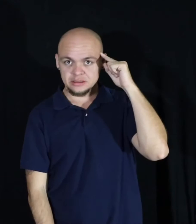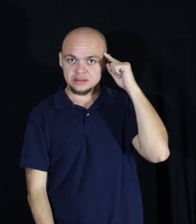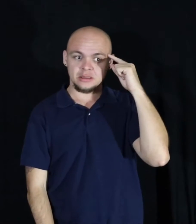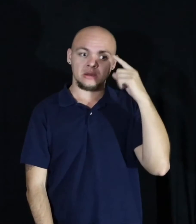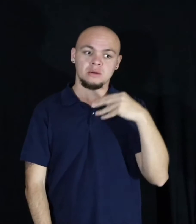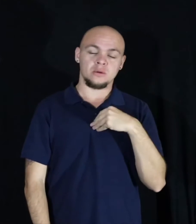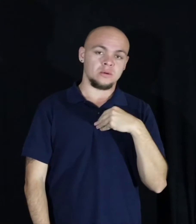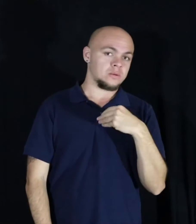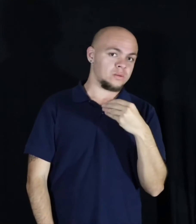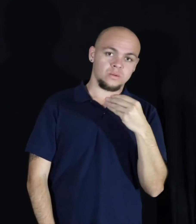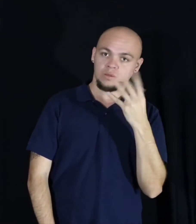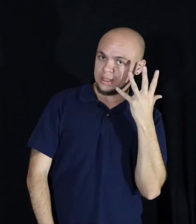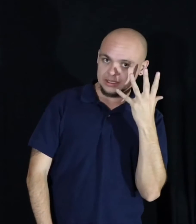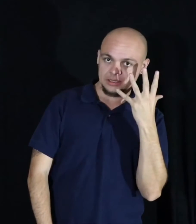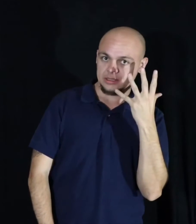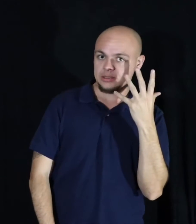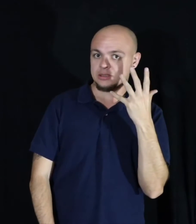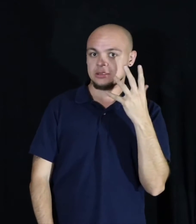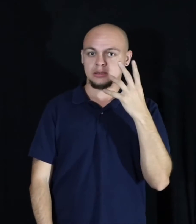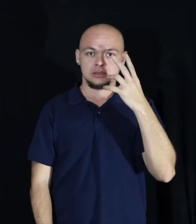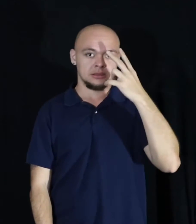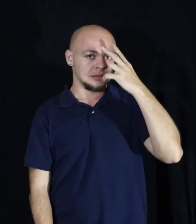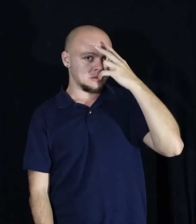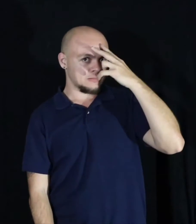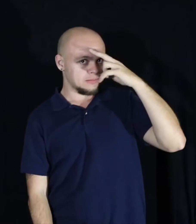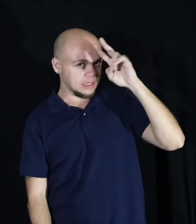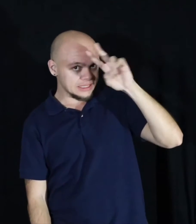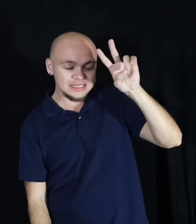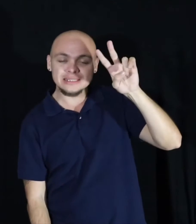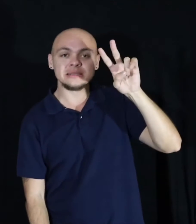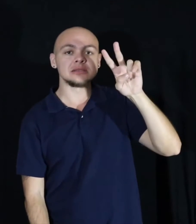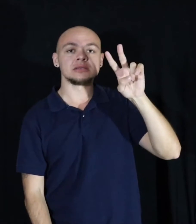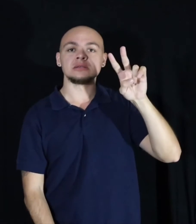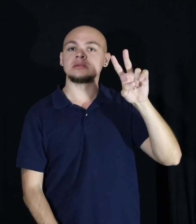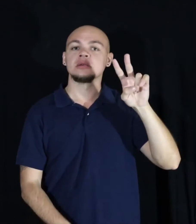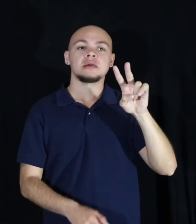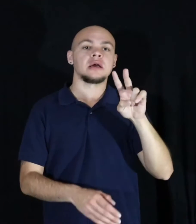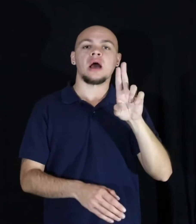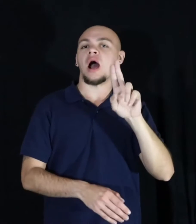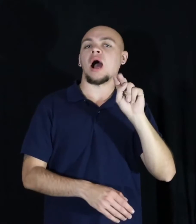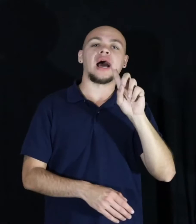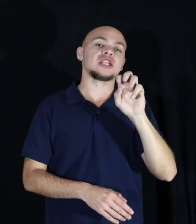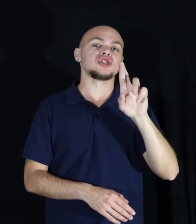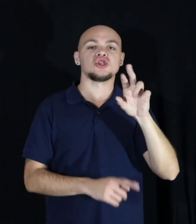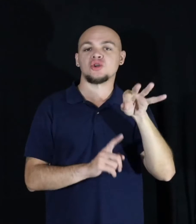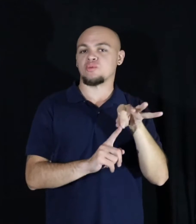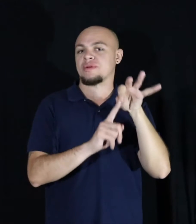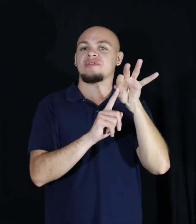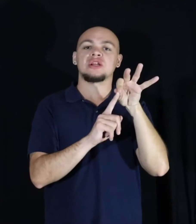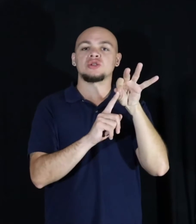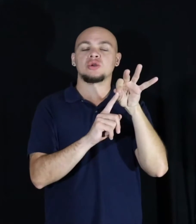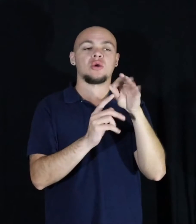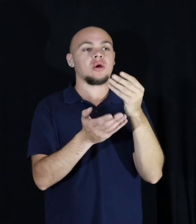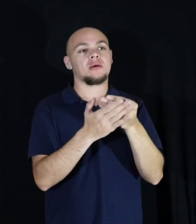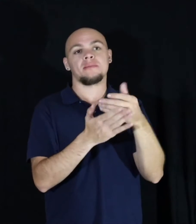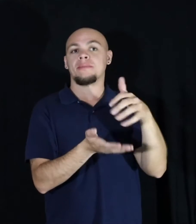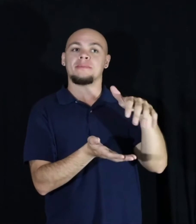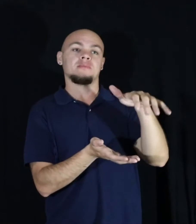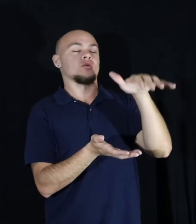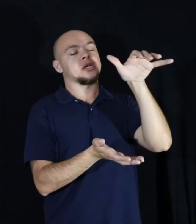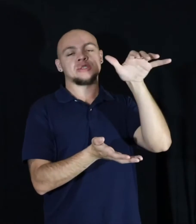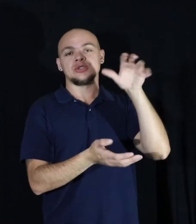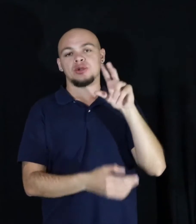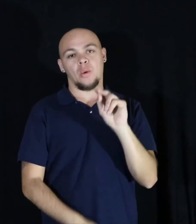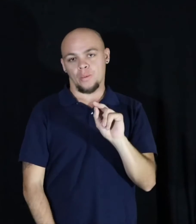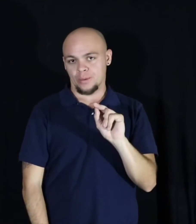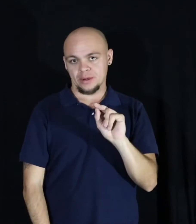babies. I didn't say the Mexican babies. I didn't say underprivileged. And I didn't say affluent with the silver spoon in their mouth. I